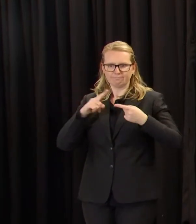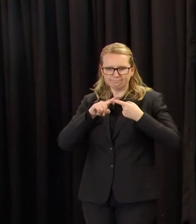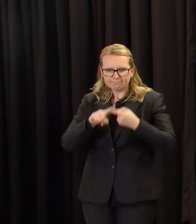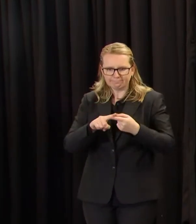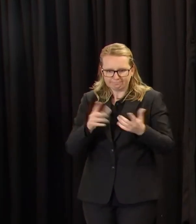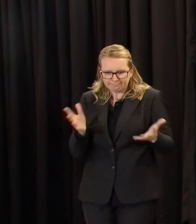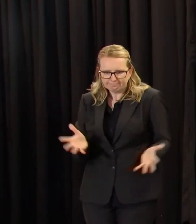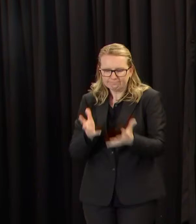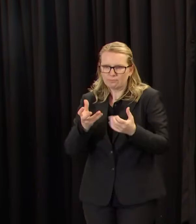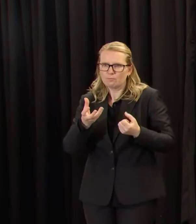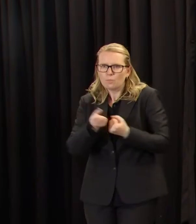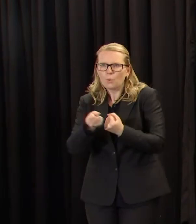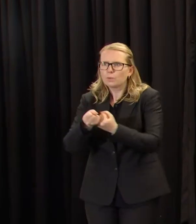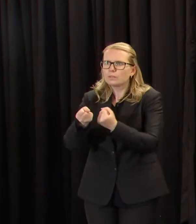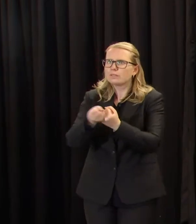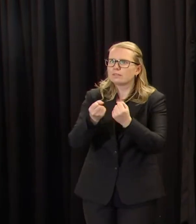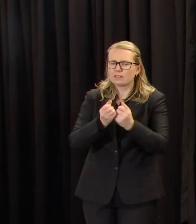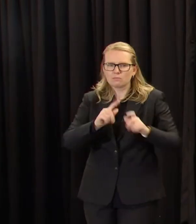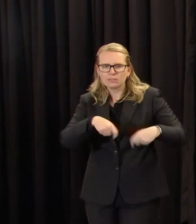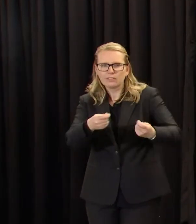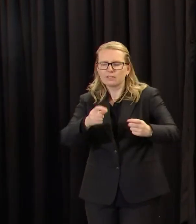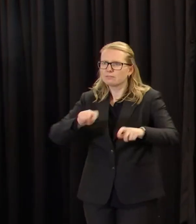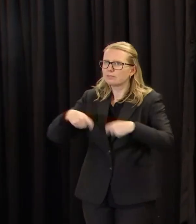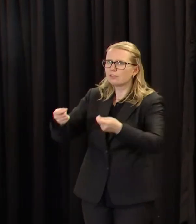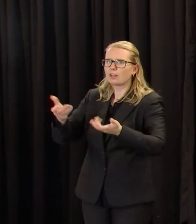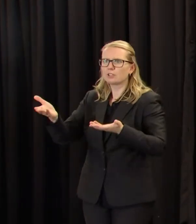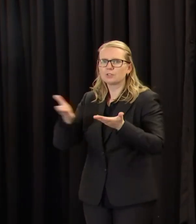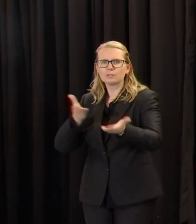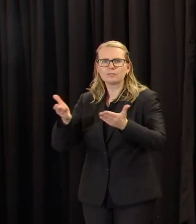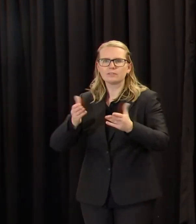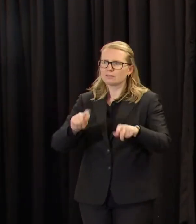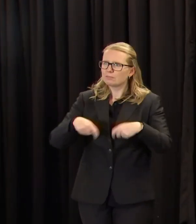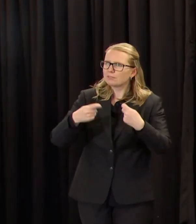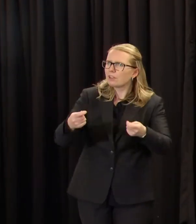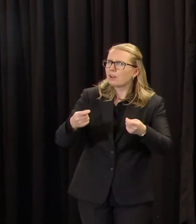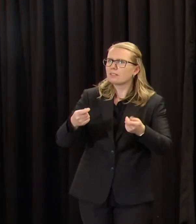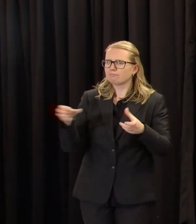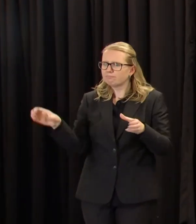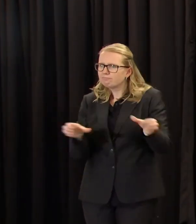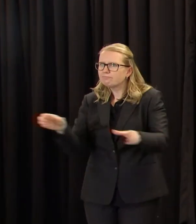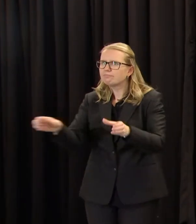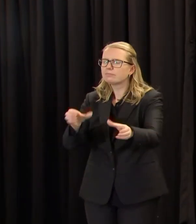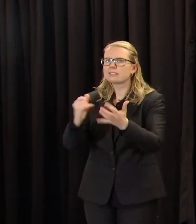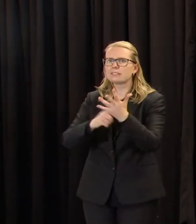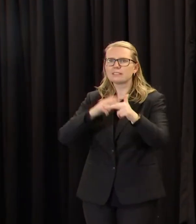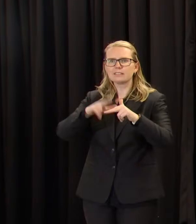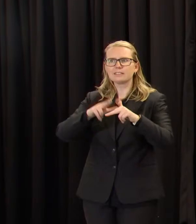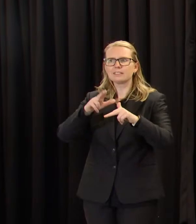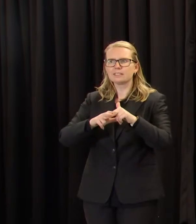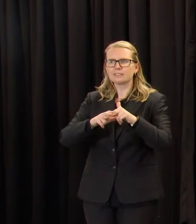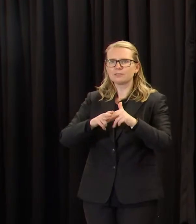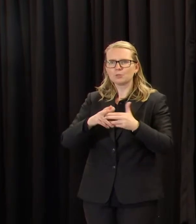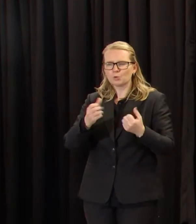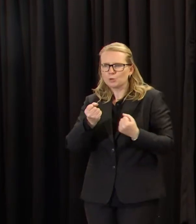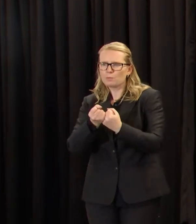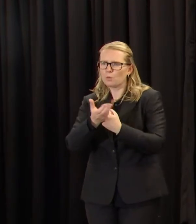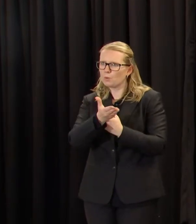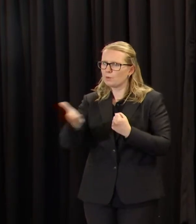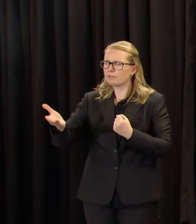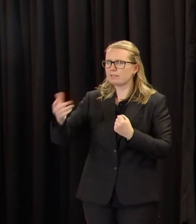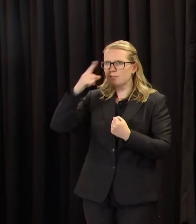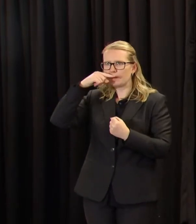to support those who in turn provide care and support to those who have got a mental health challenge,